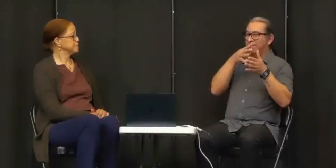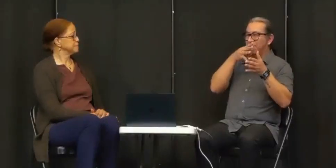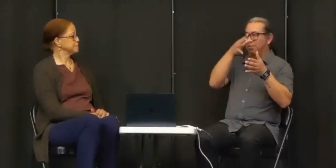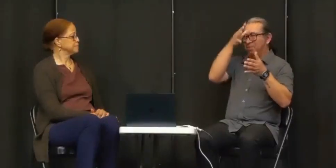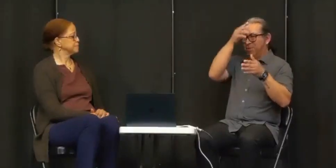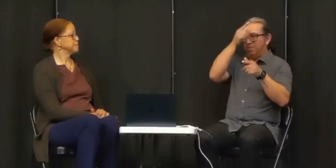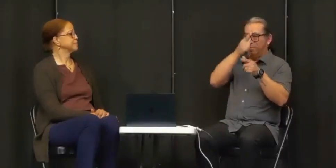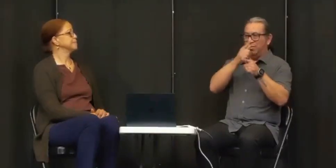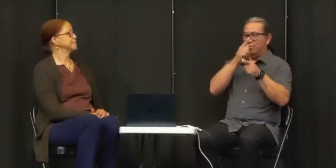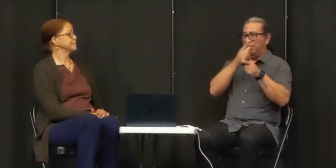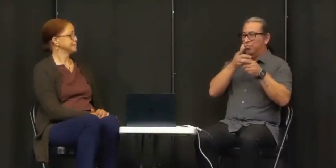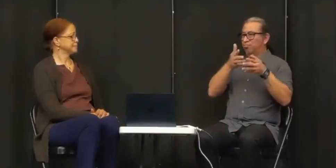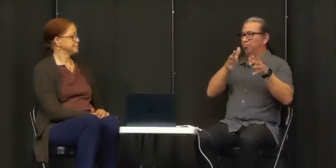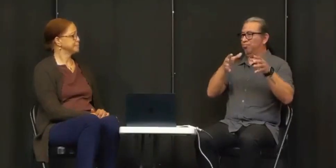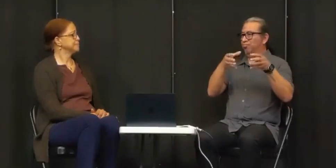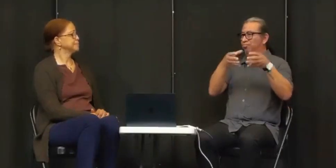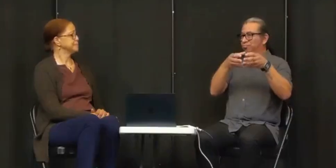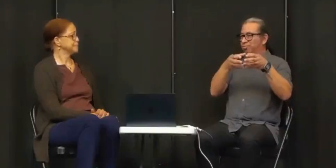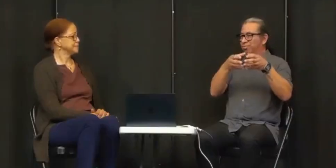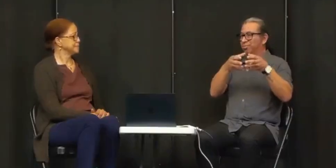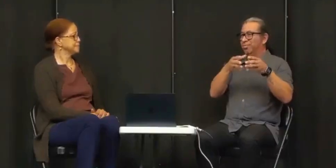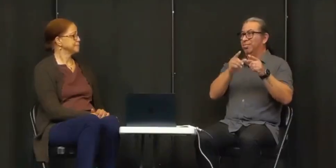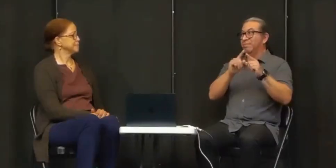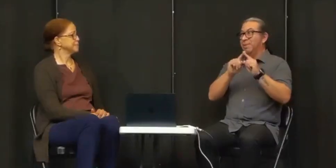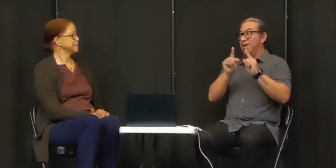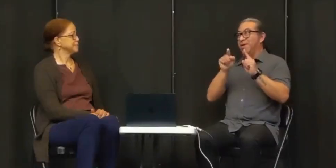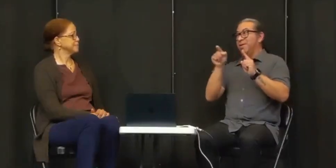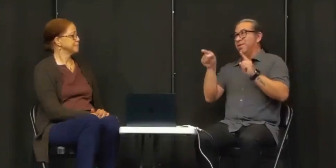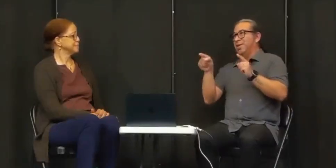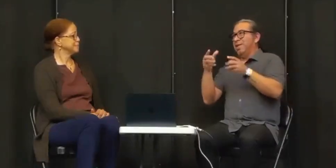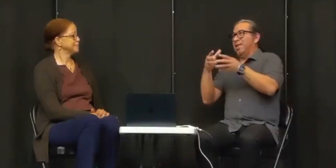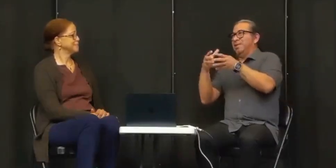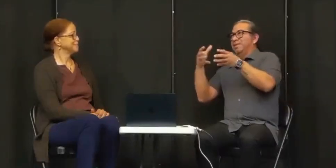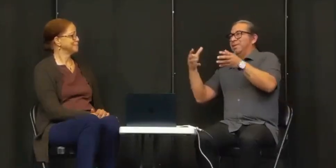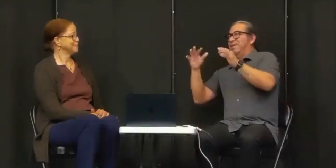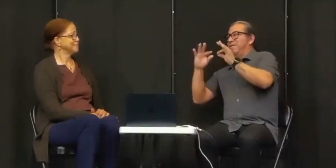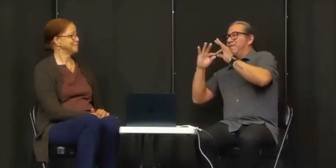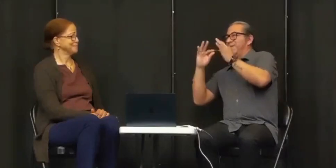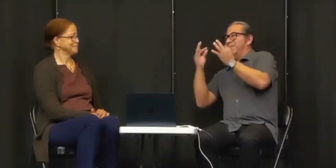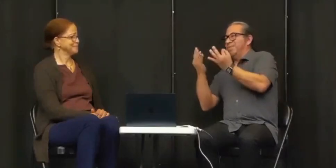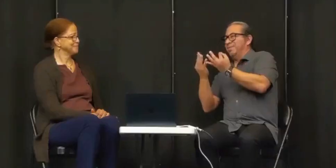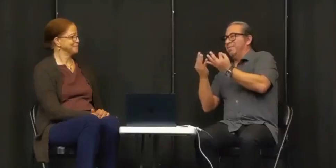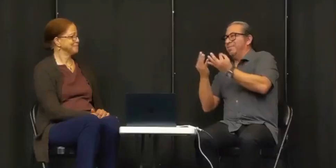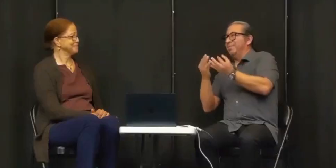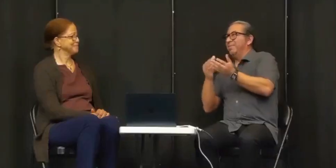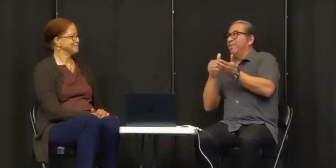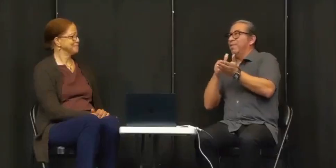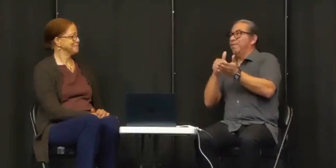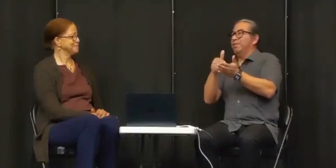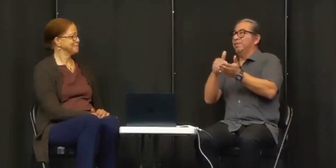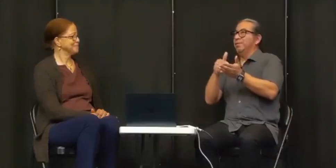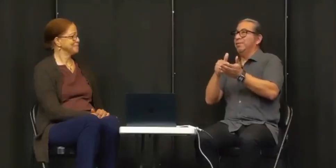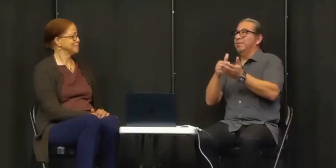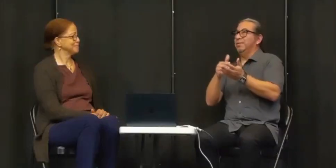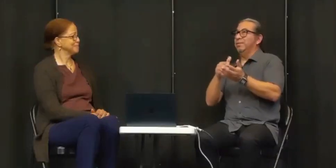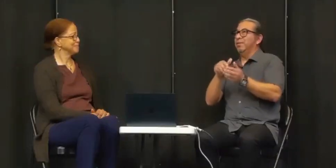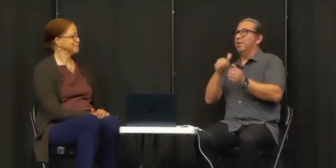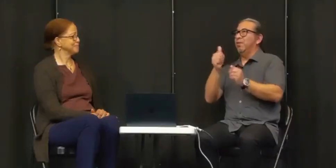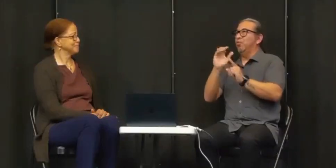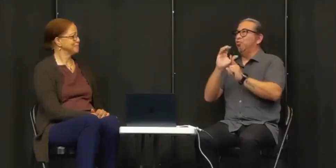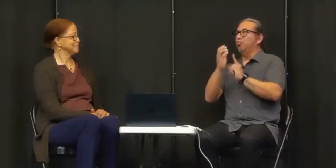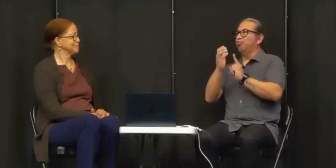family gatherings and newsletters, we gather together, and then, but the larger groups, the larger expanse of families,